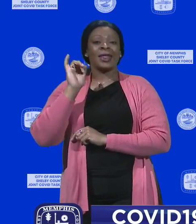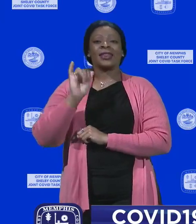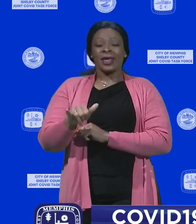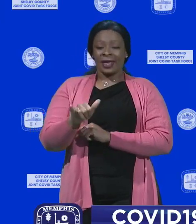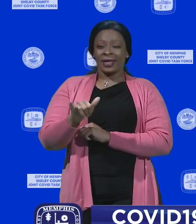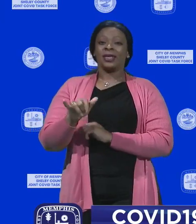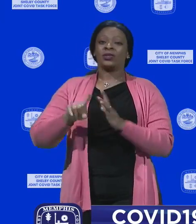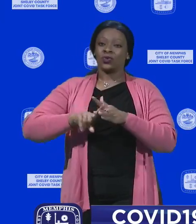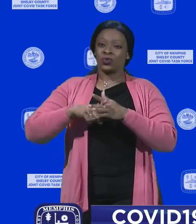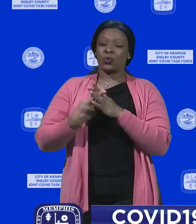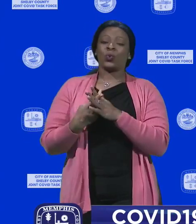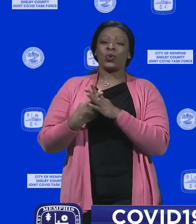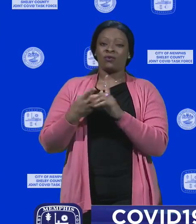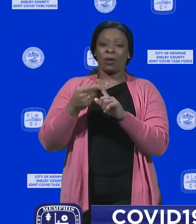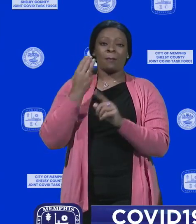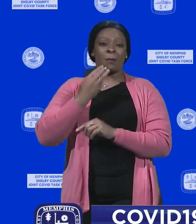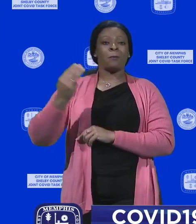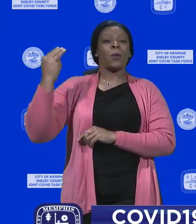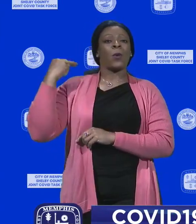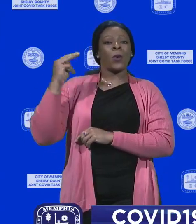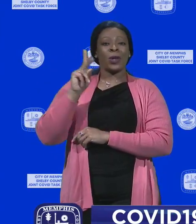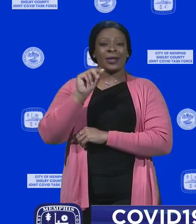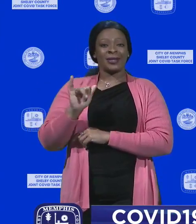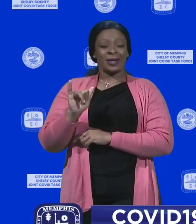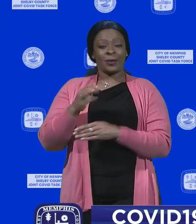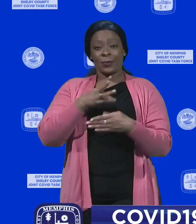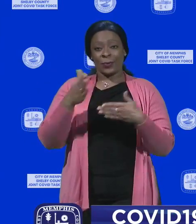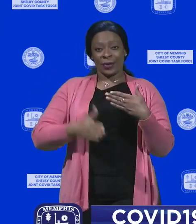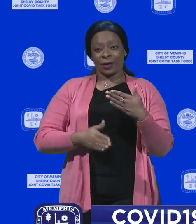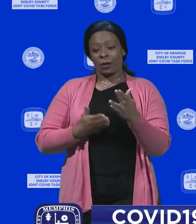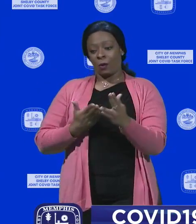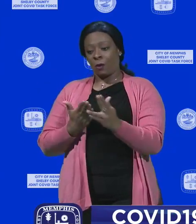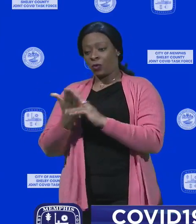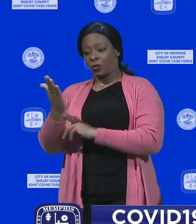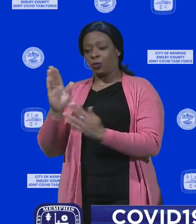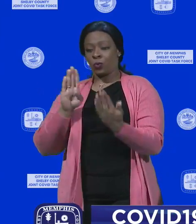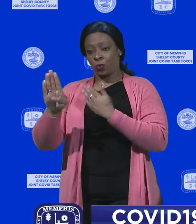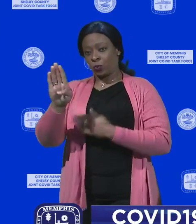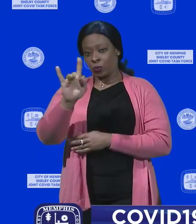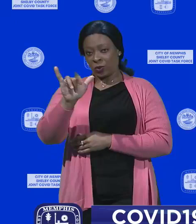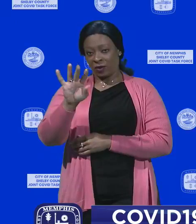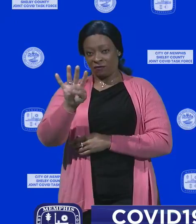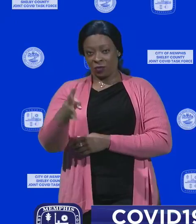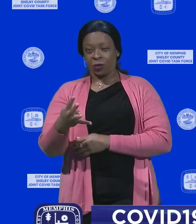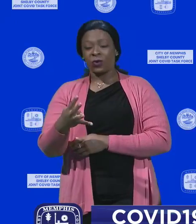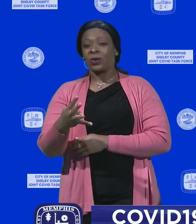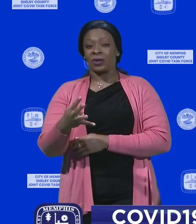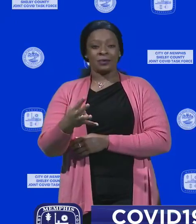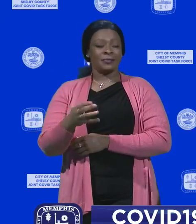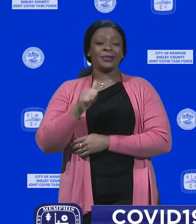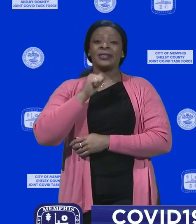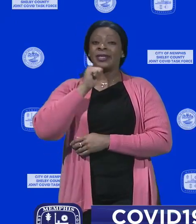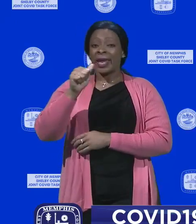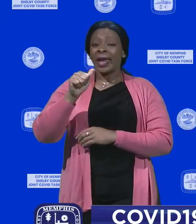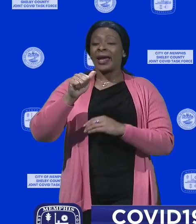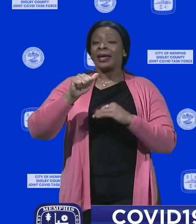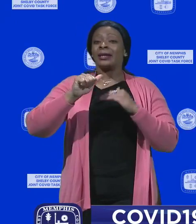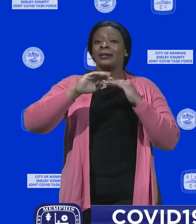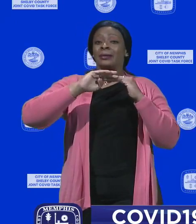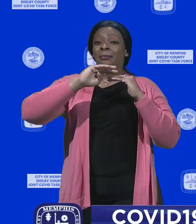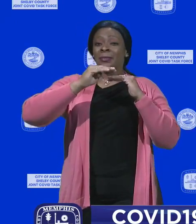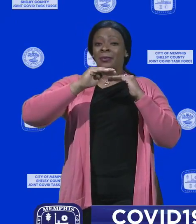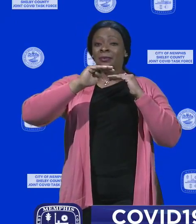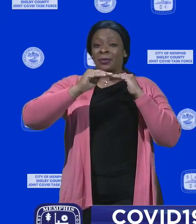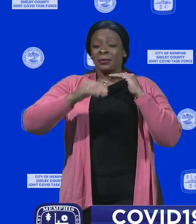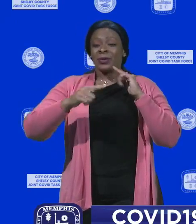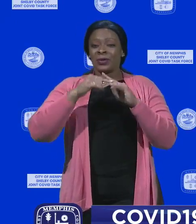really kicked off on Memorial Day weekend and went through past July 4th and didn't really subside until the